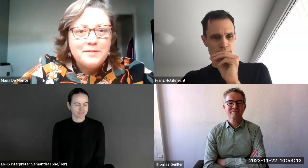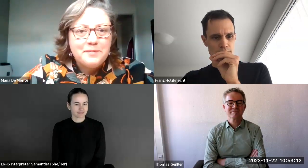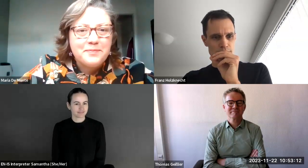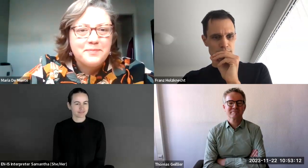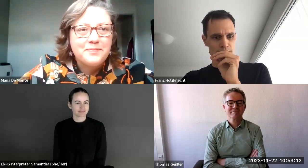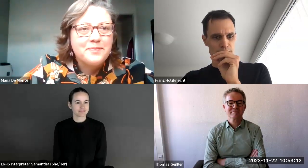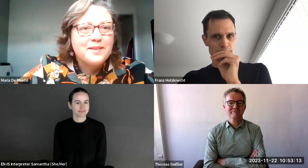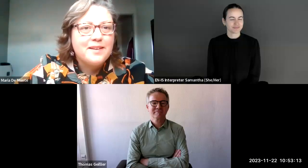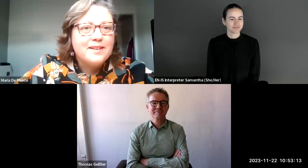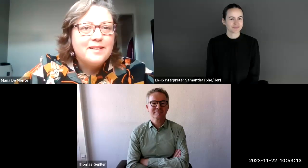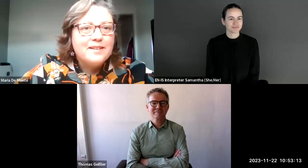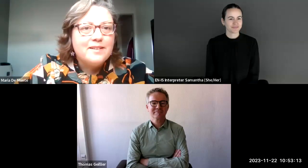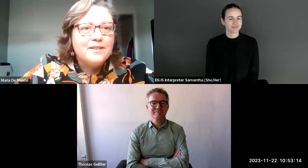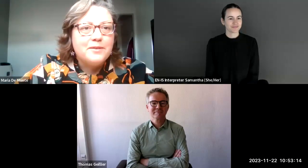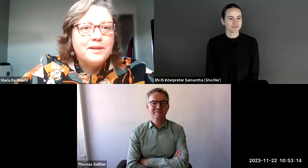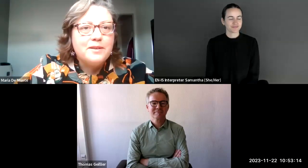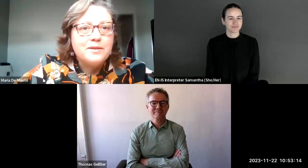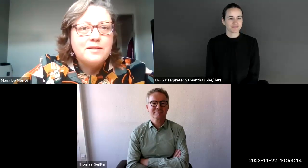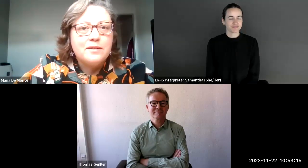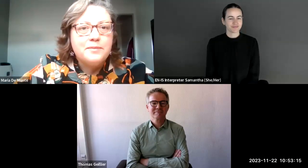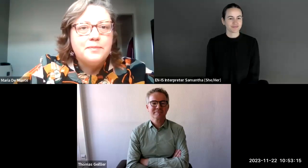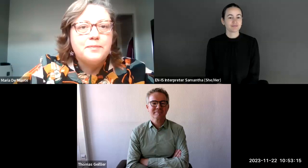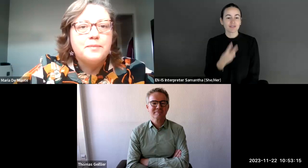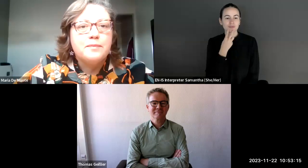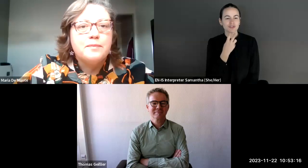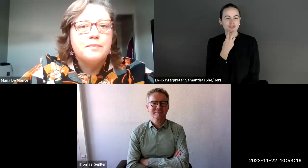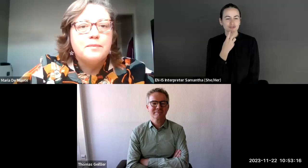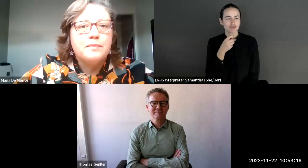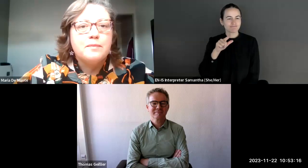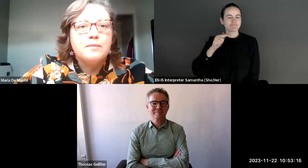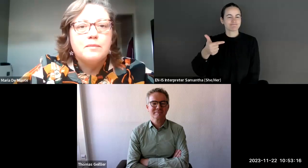pinning system. All right, Krister.